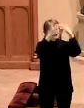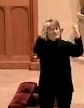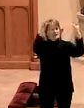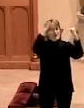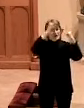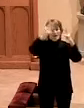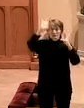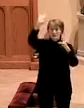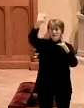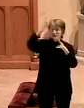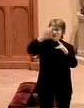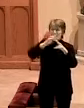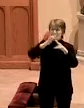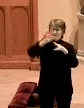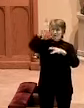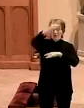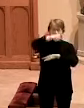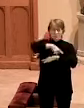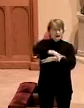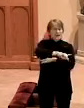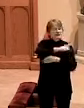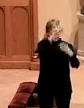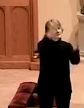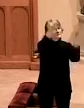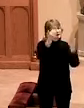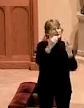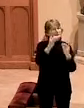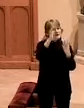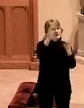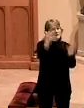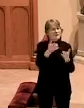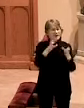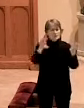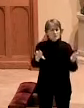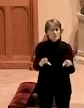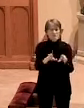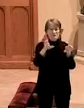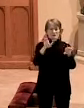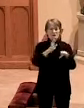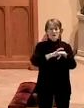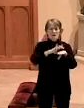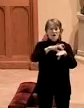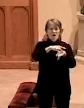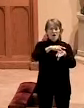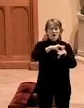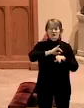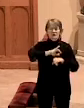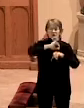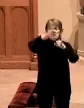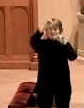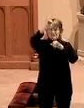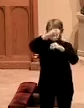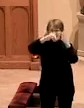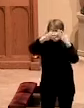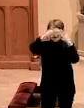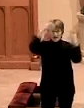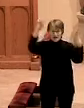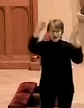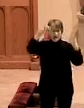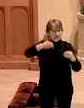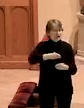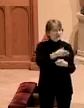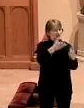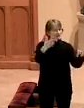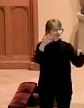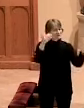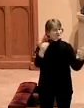heaven, hallowed be thy name. Thy kingdom come, thy will be done, on earth as it is in